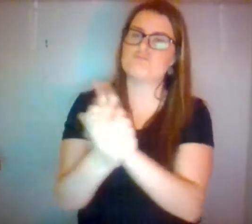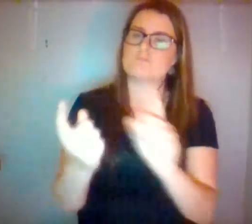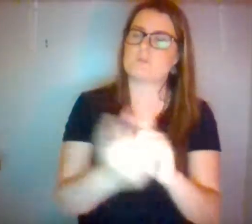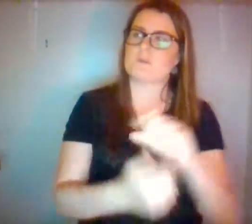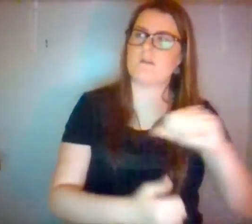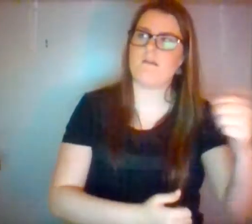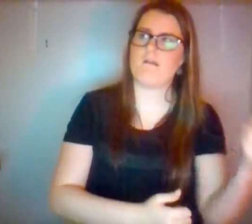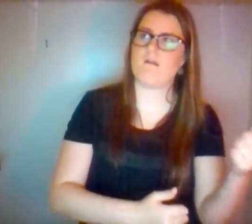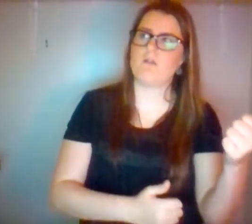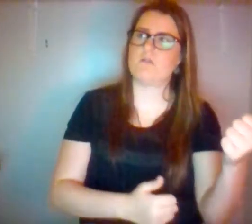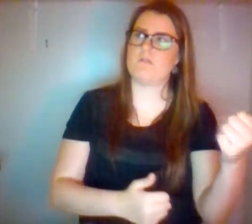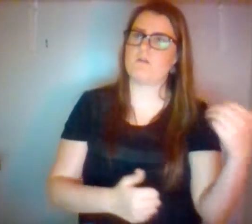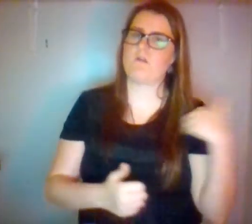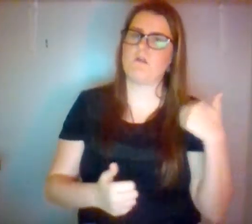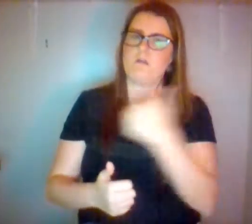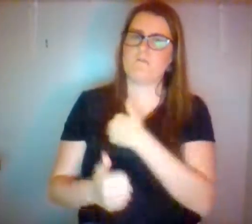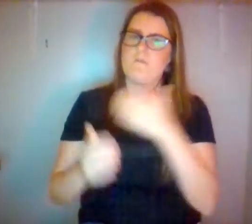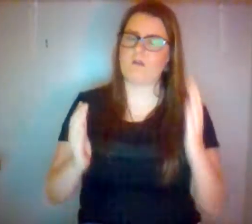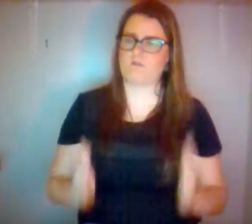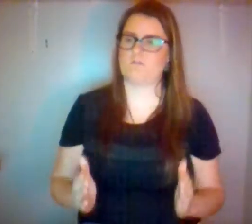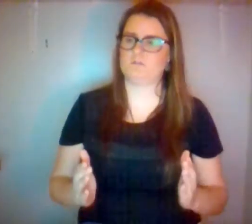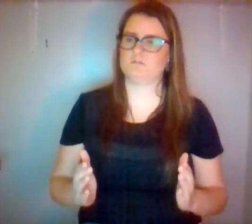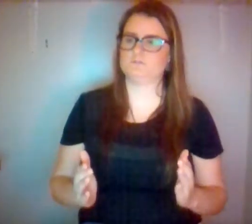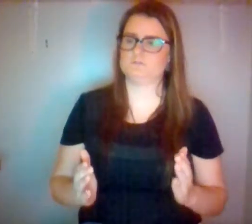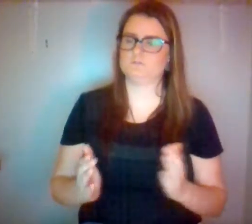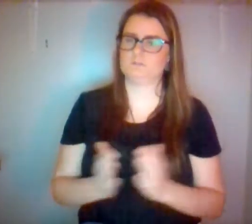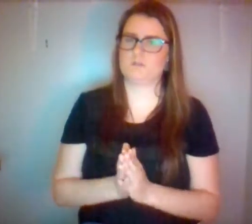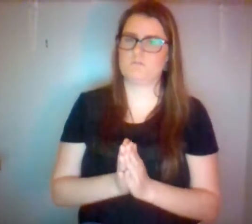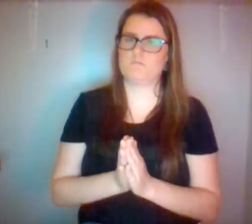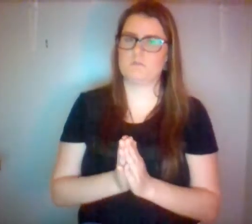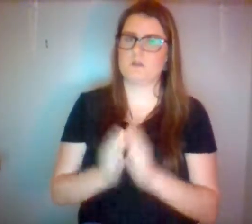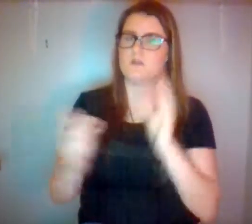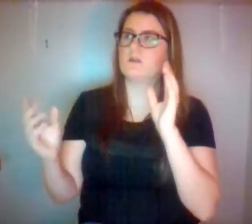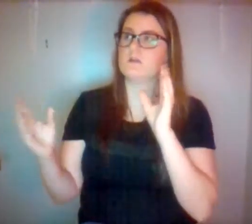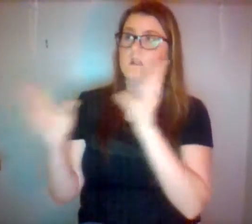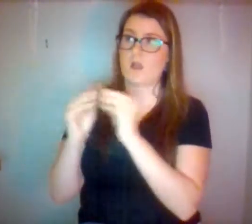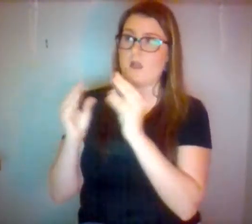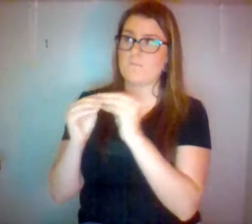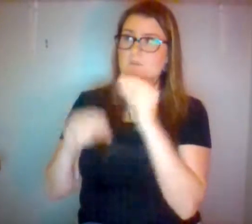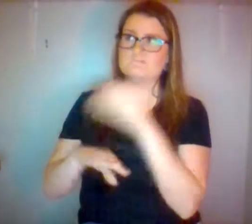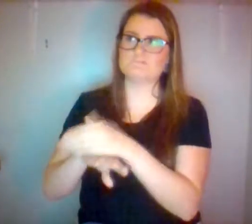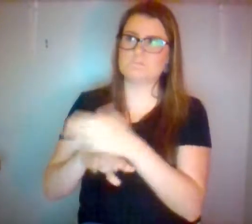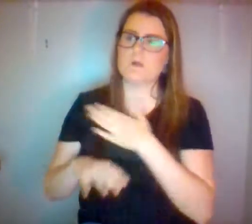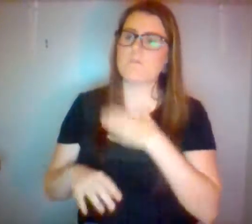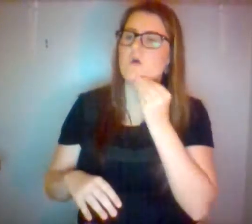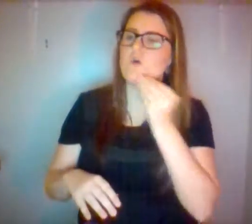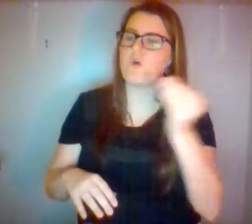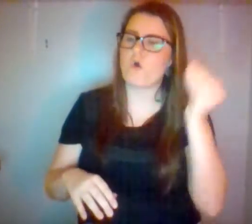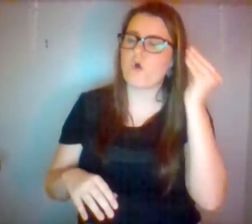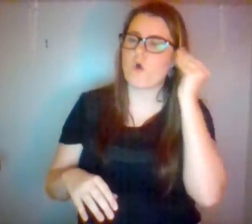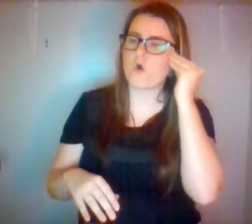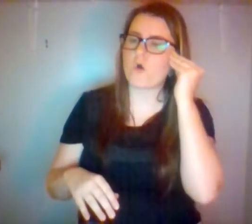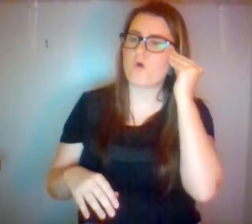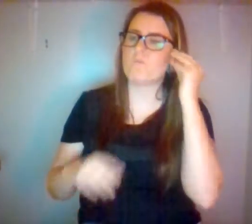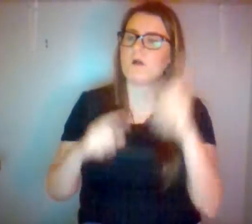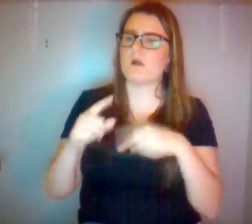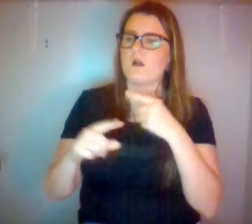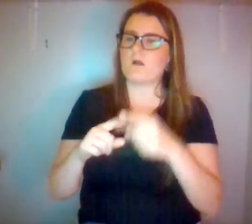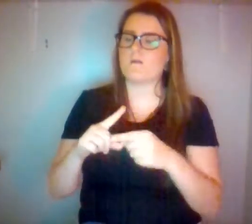dark, Caiaphas's house was packed, full to bursting with the enemies of Jesus. They all agreed that he must be captured, but